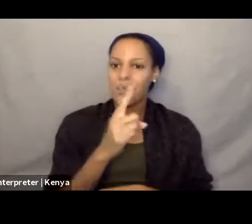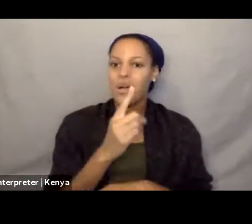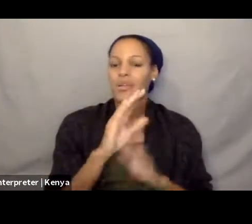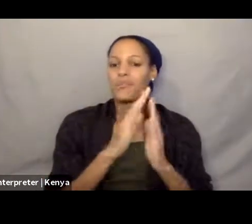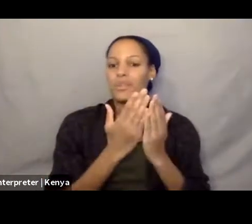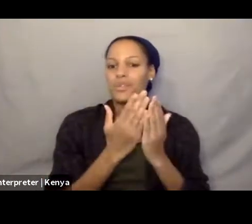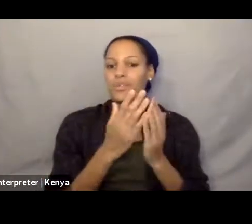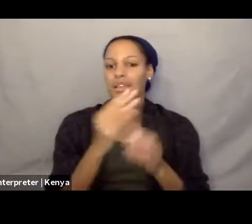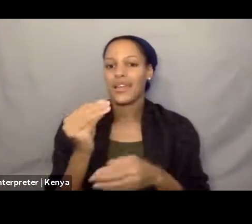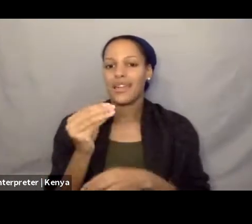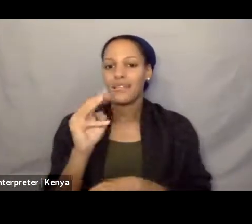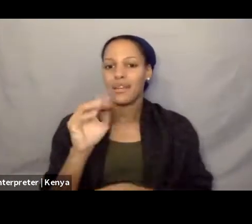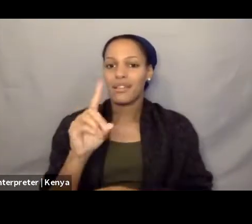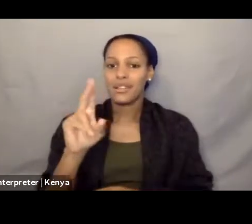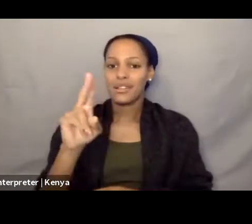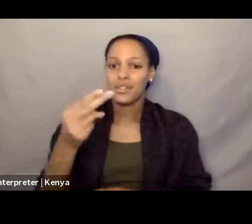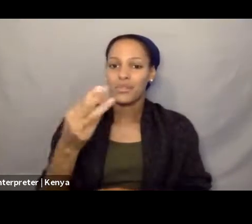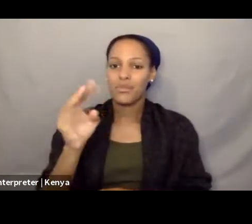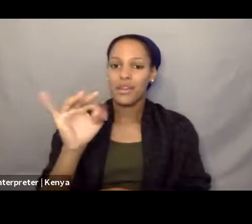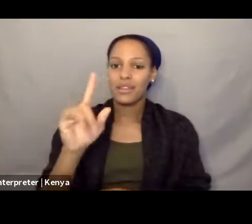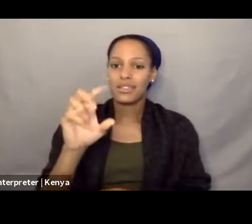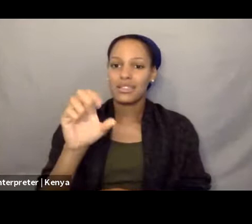Maryland Humanities and all that. It's just,